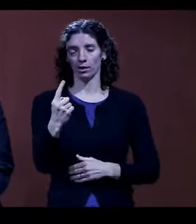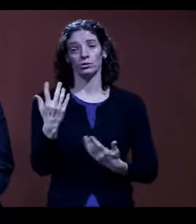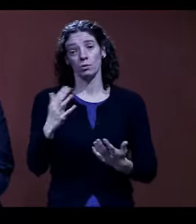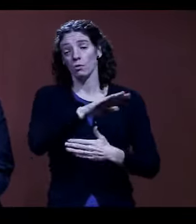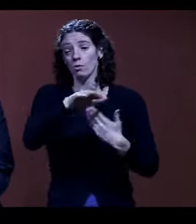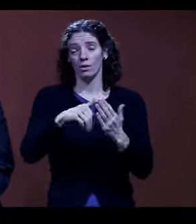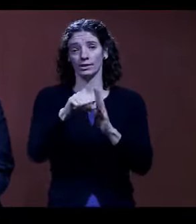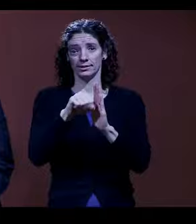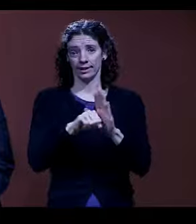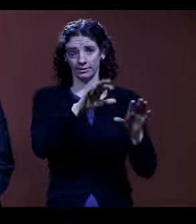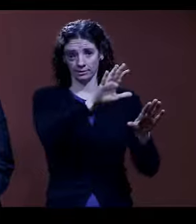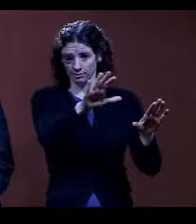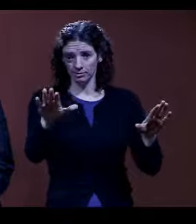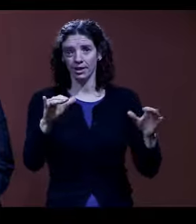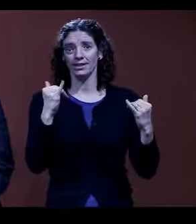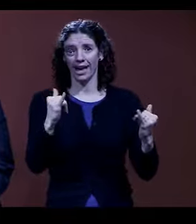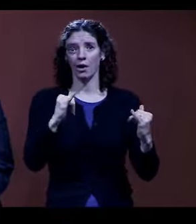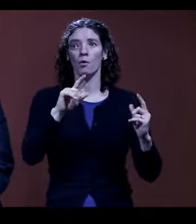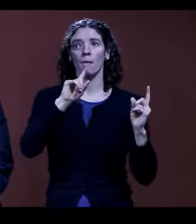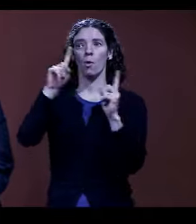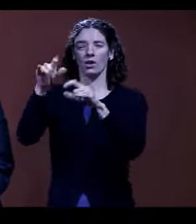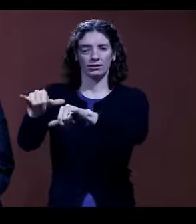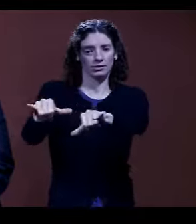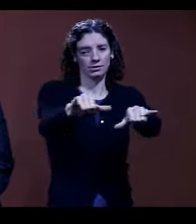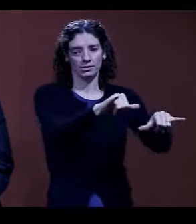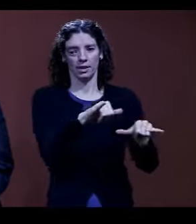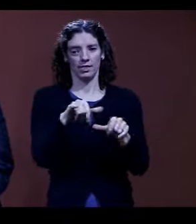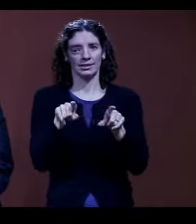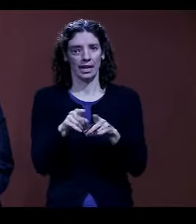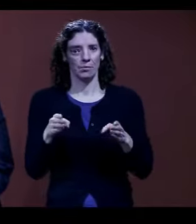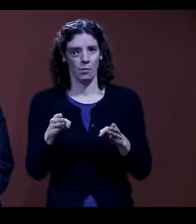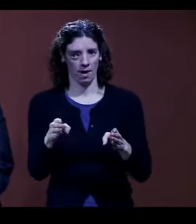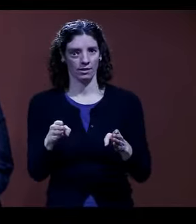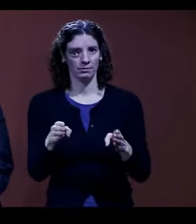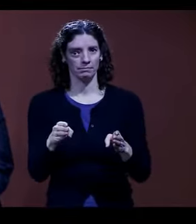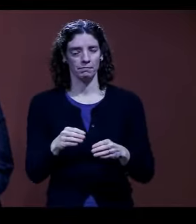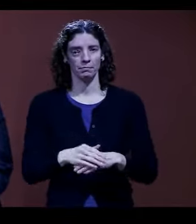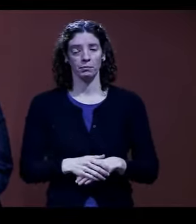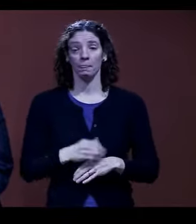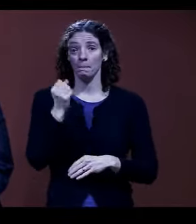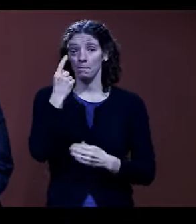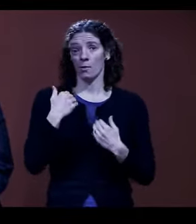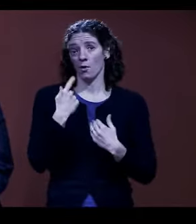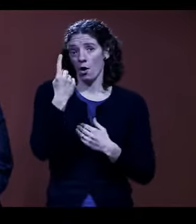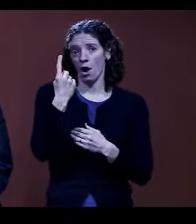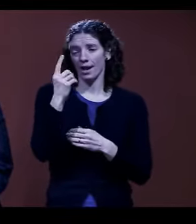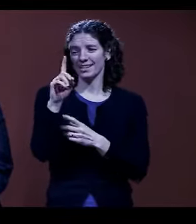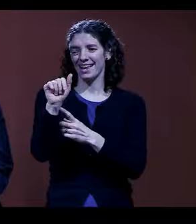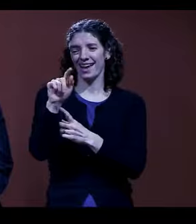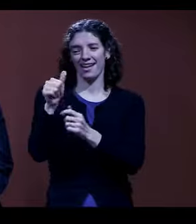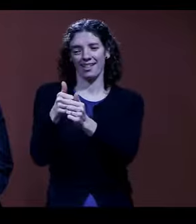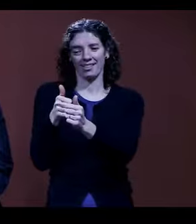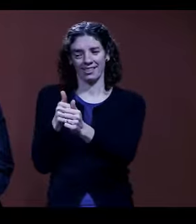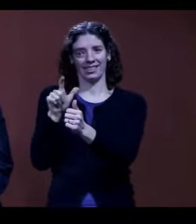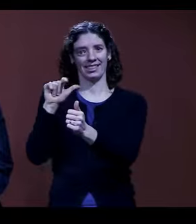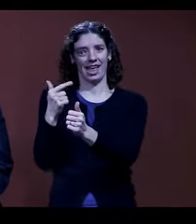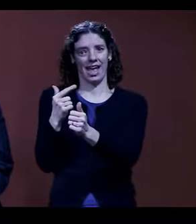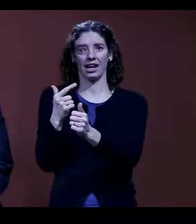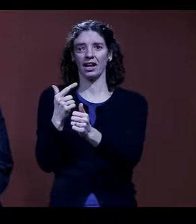now reporting the same way. There is a 1-year data lag. So when